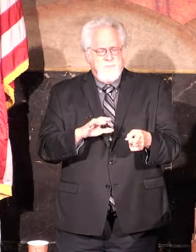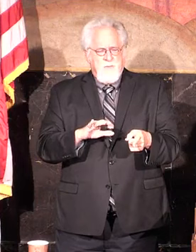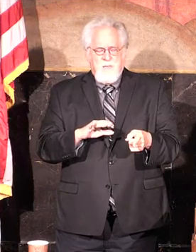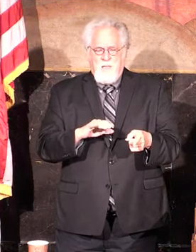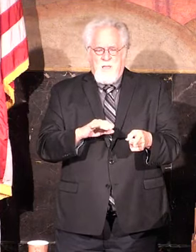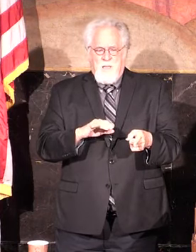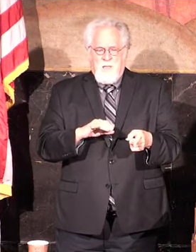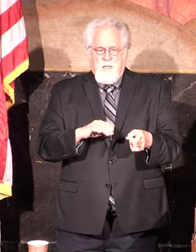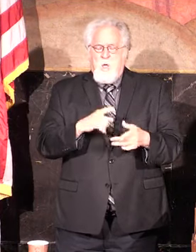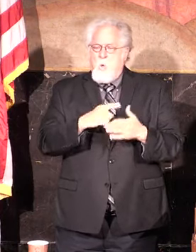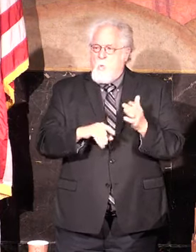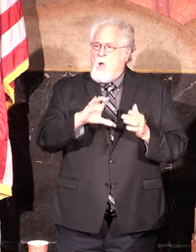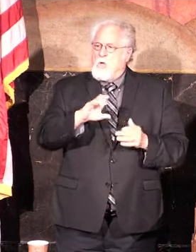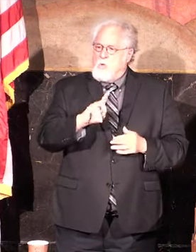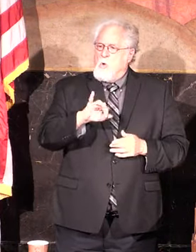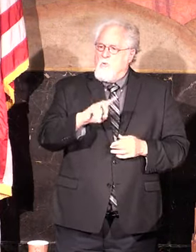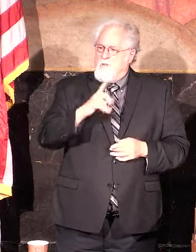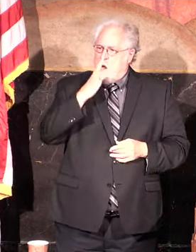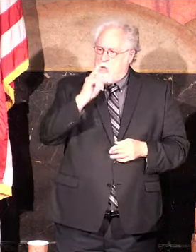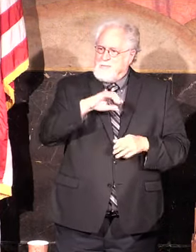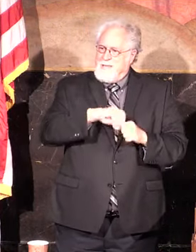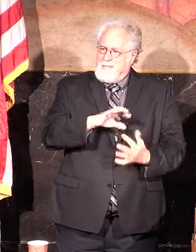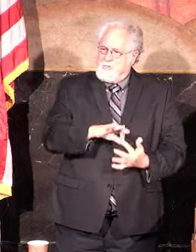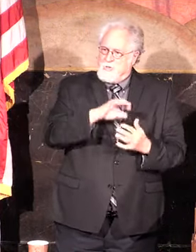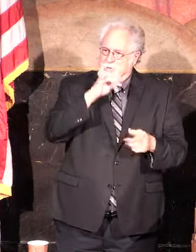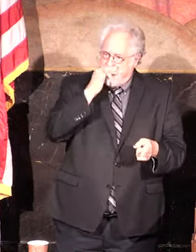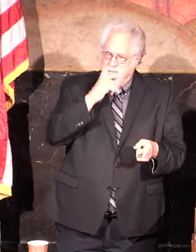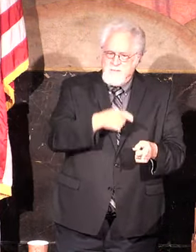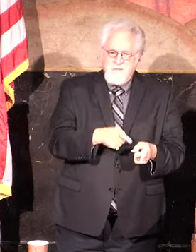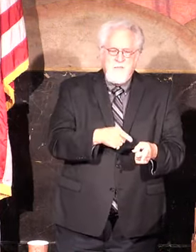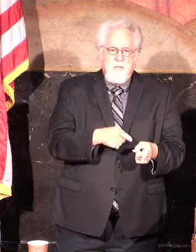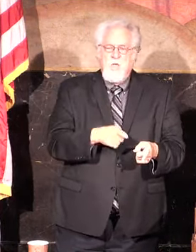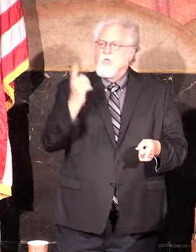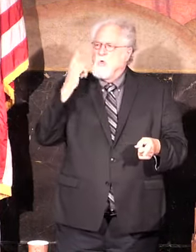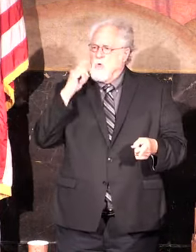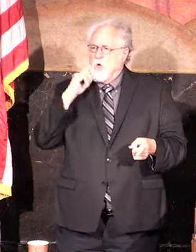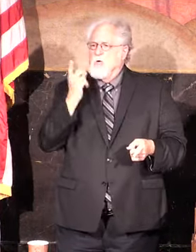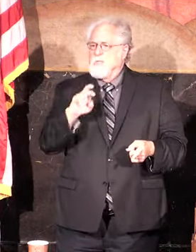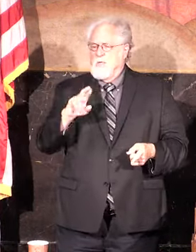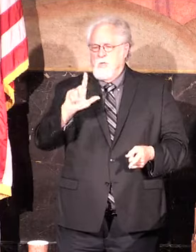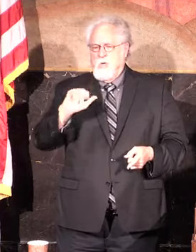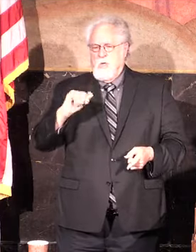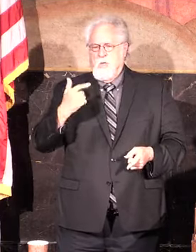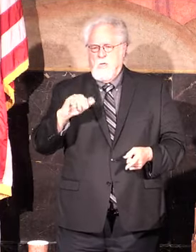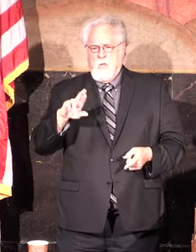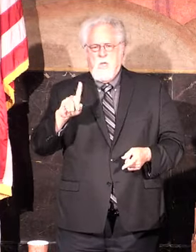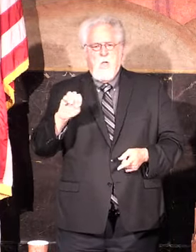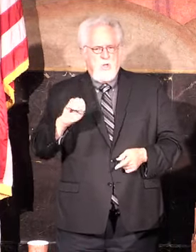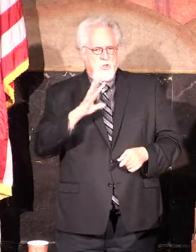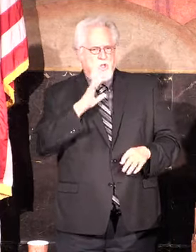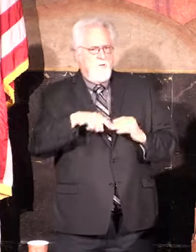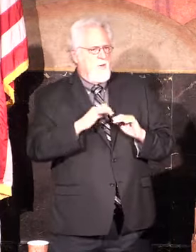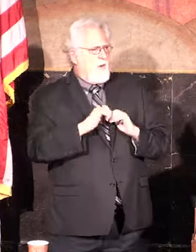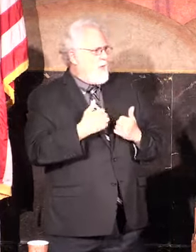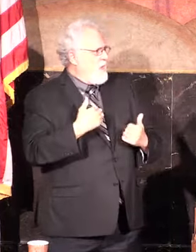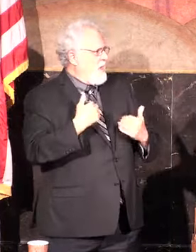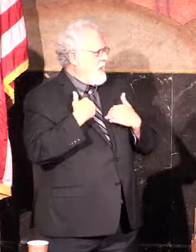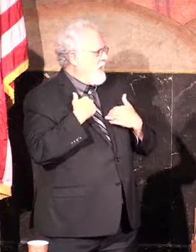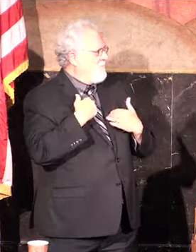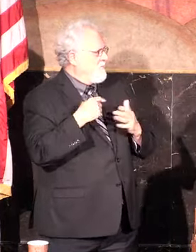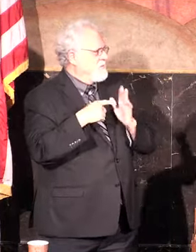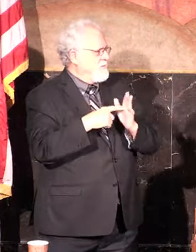just what COVID looks like in certain kids. You heard Dr. Lagarde a while ago talk about how we had certain